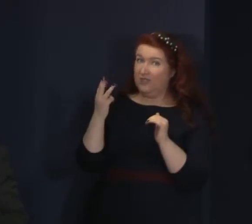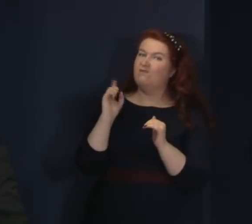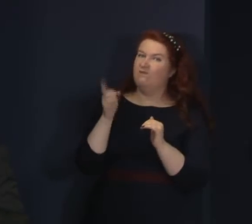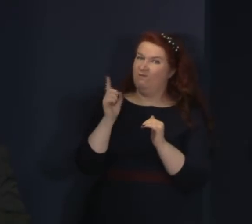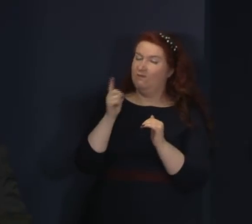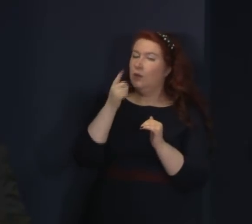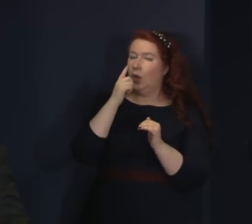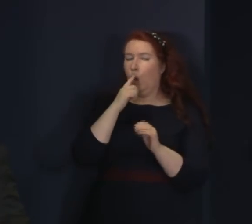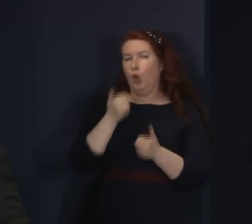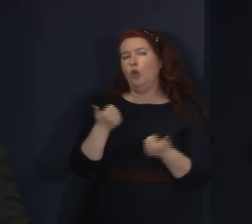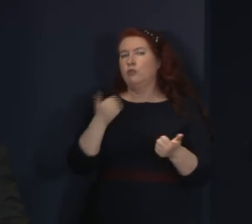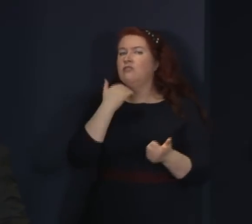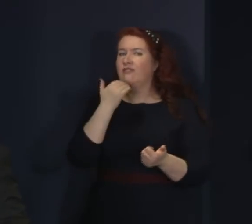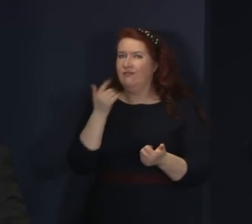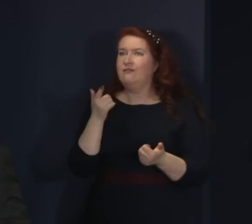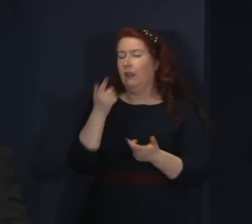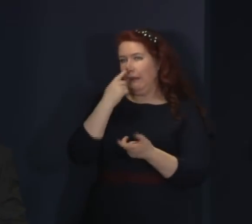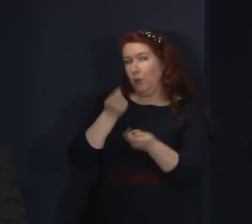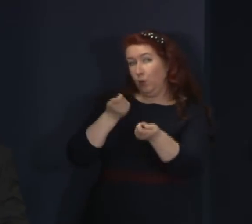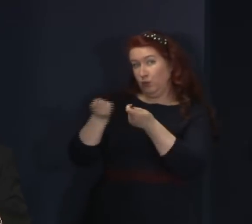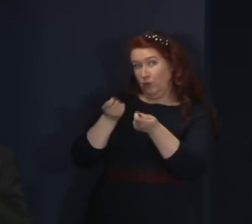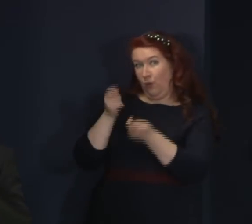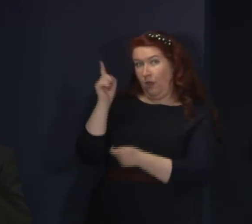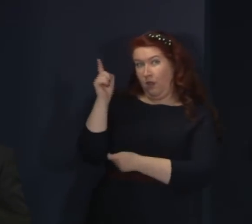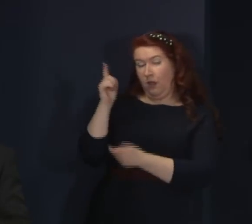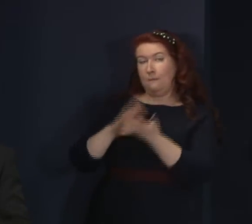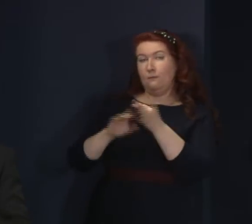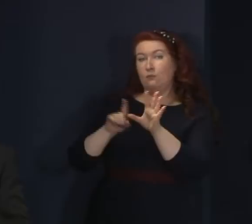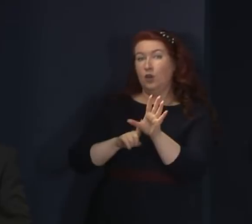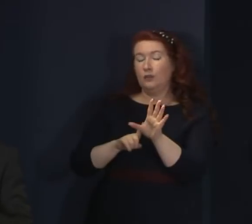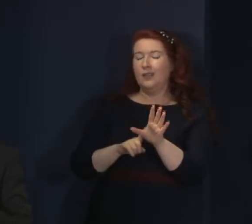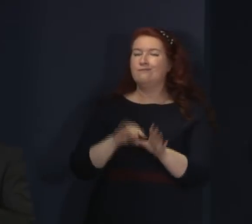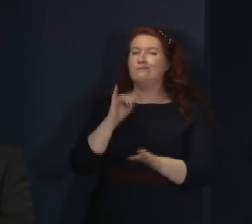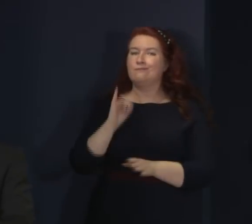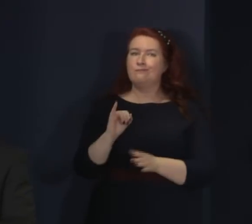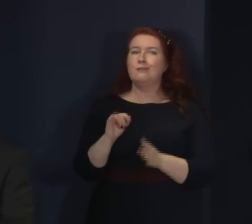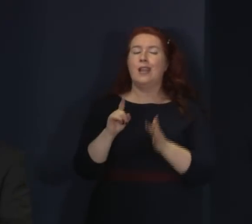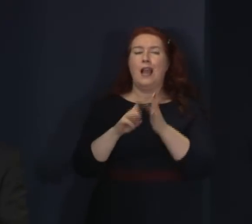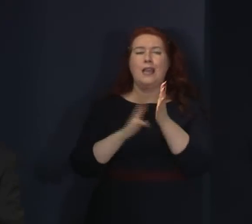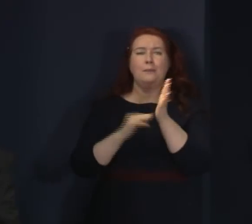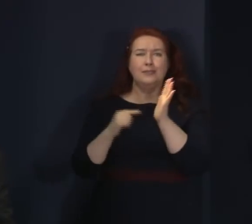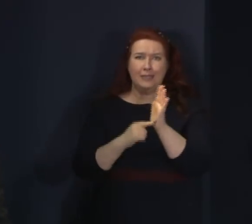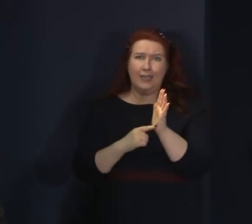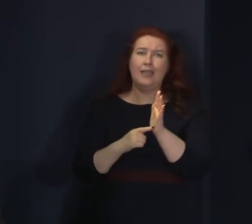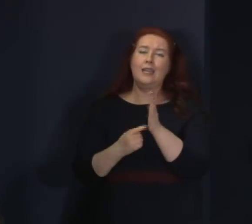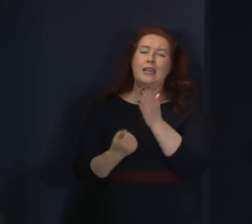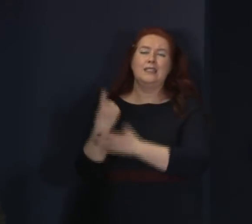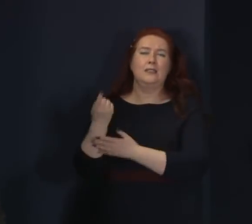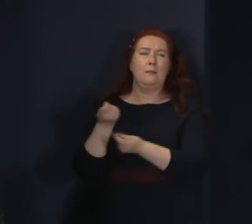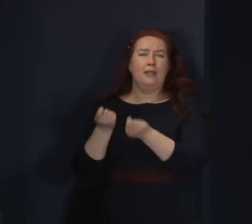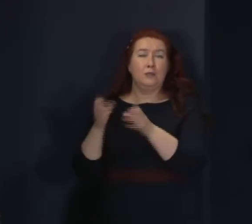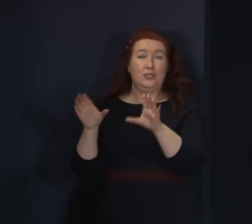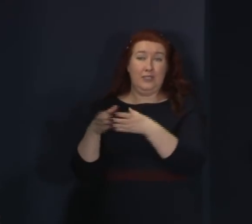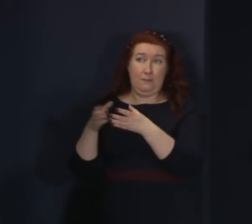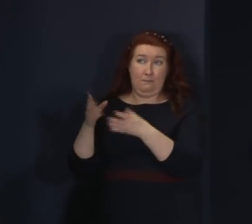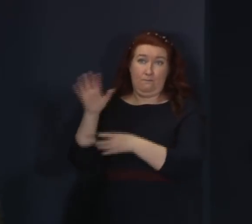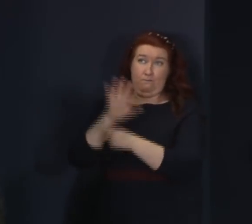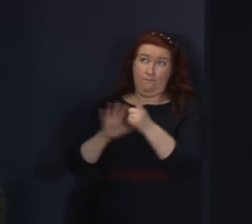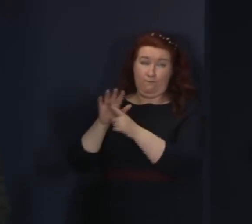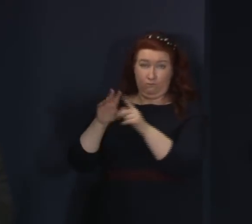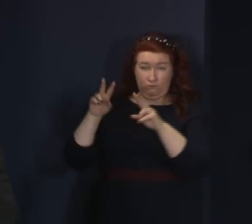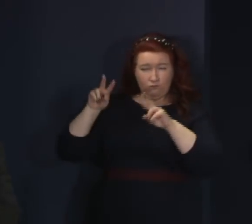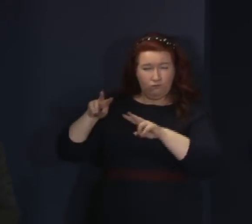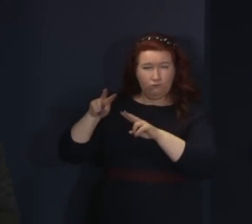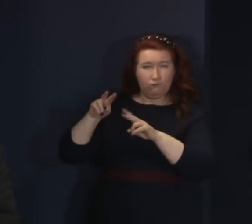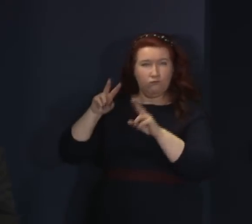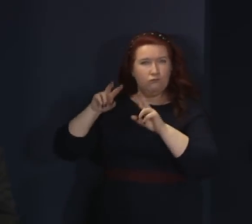to be adequate to control those measures. However, the local IMT and the national IMT are both keeping this under review just now. They've